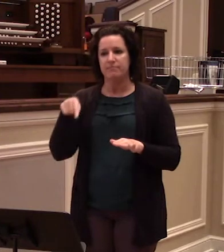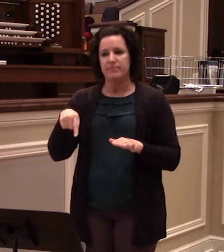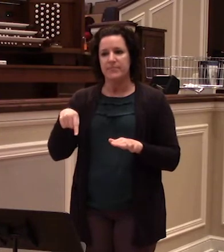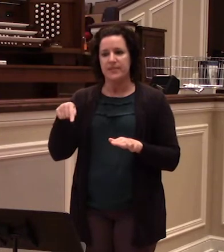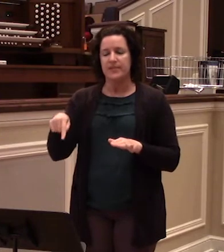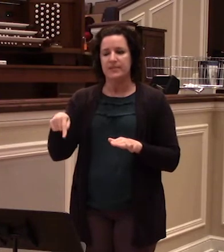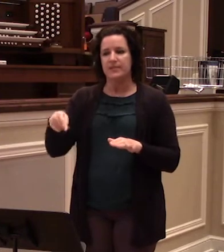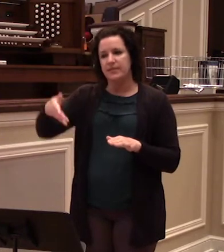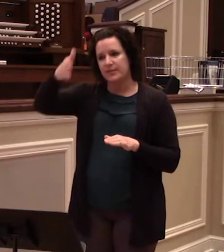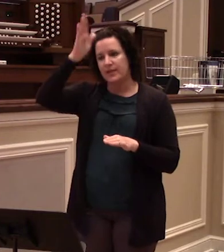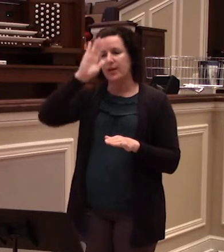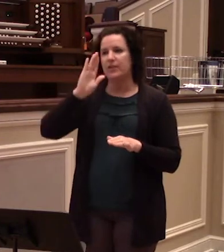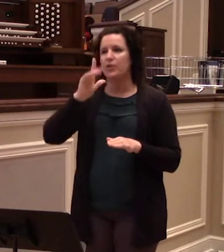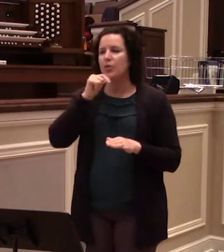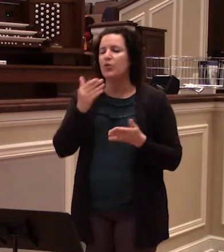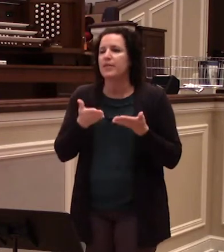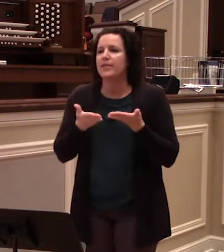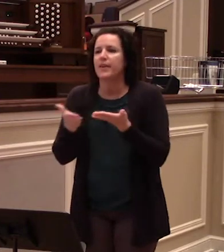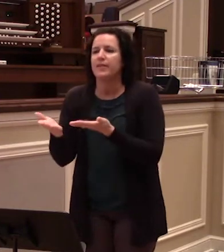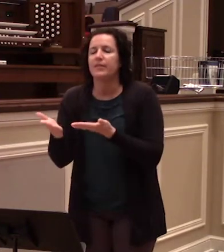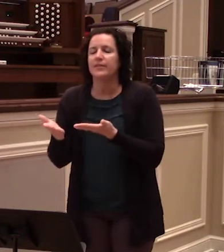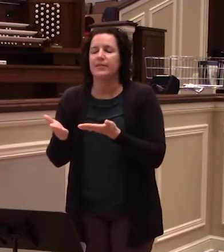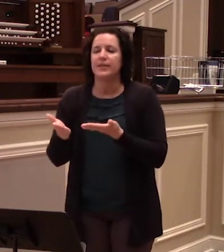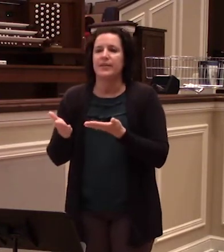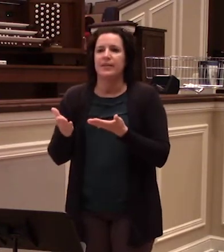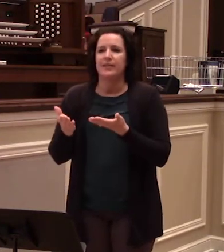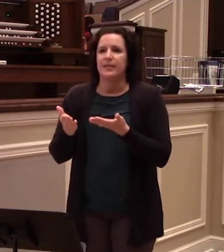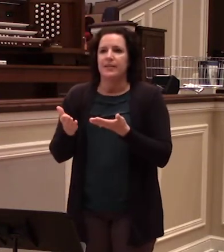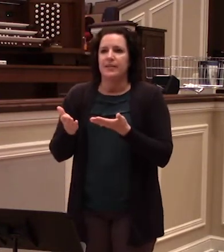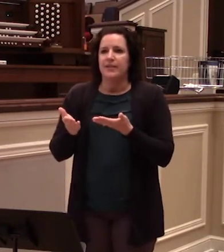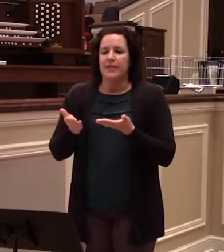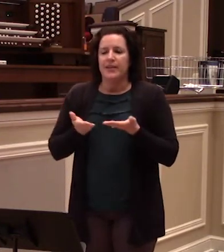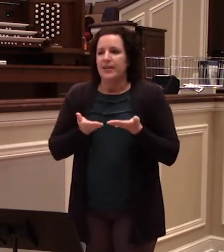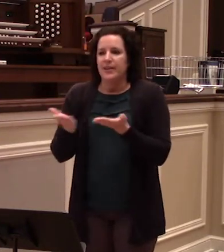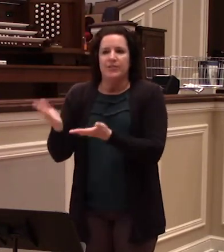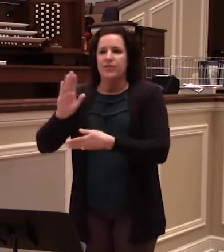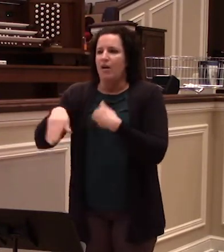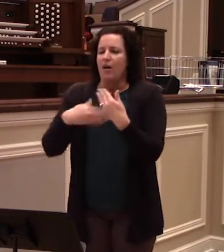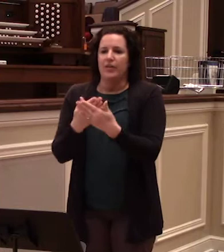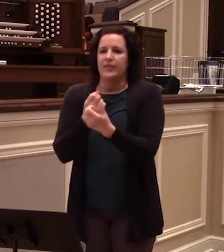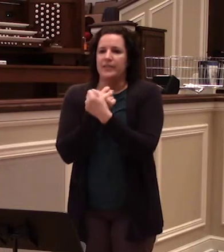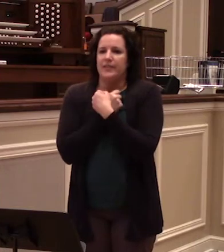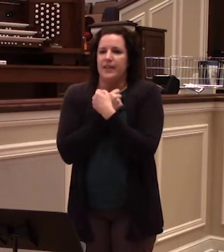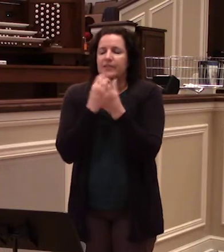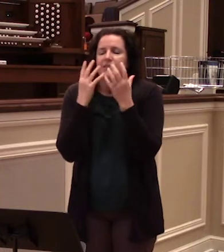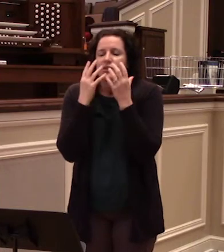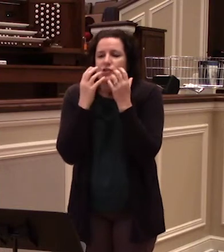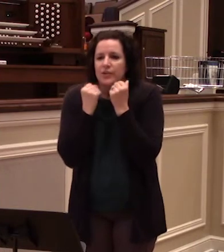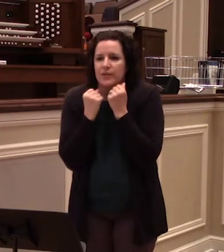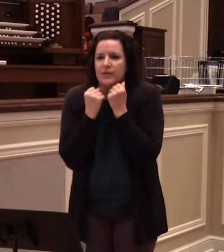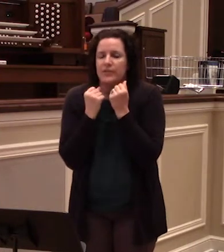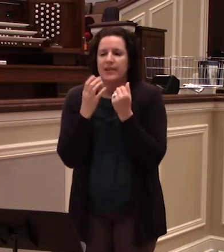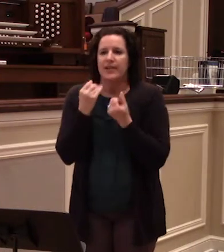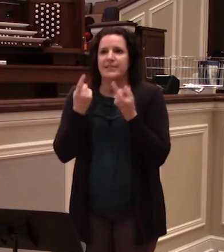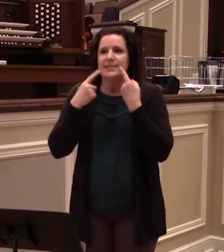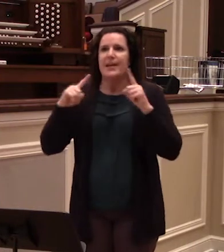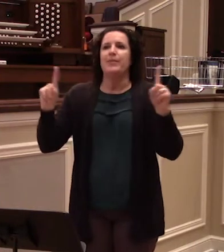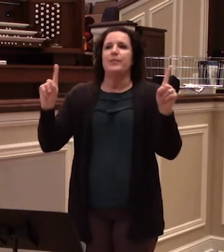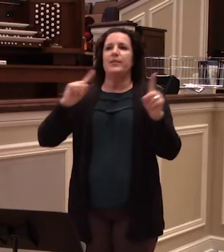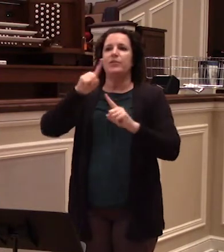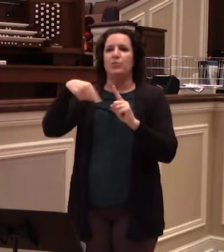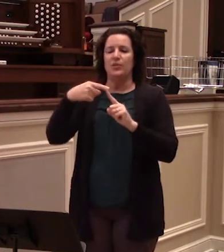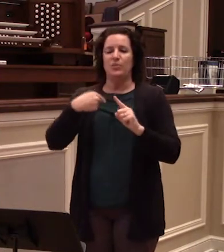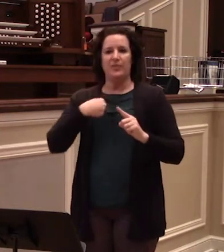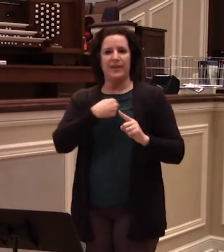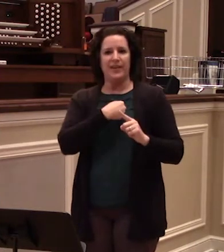gives. The God who lavishes his love on us and celebrates when we come from darkness to light, when we come